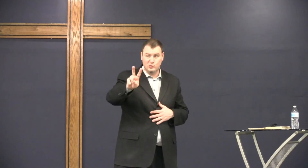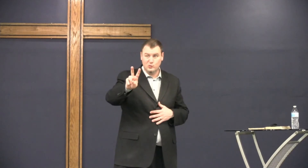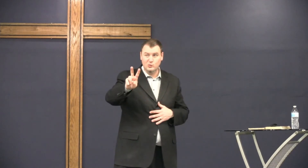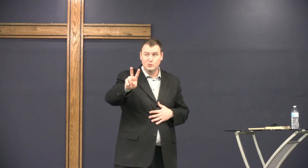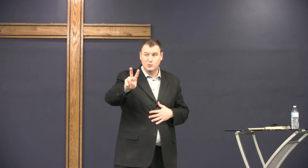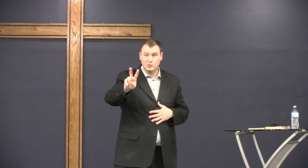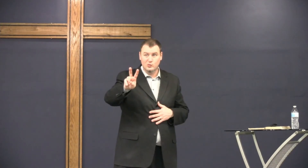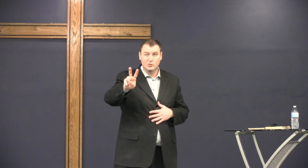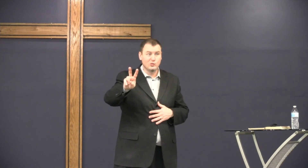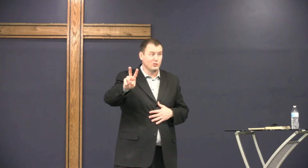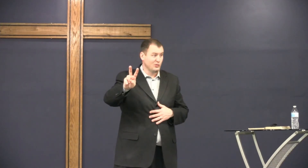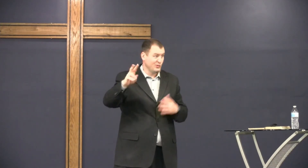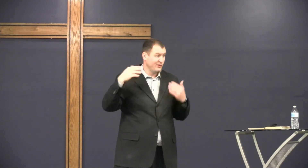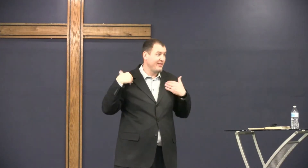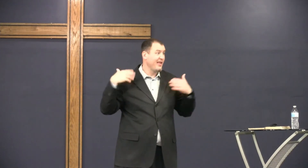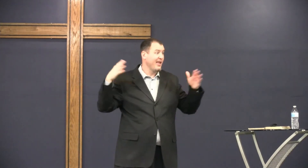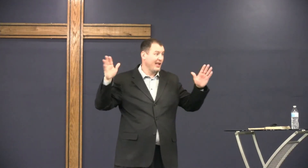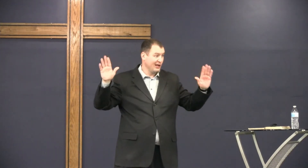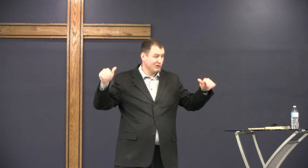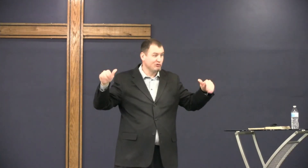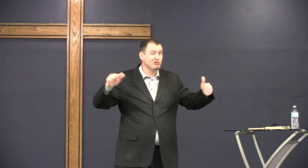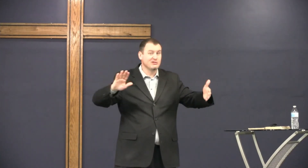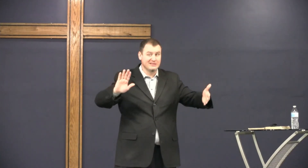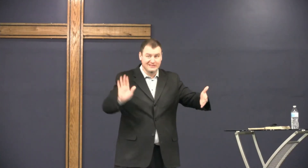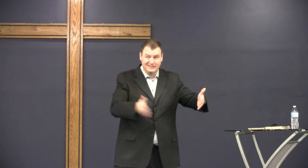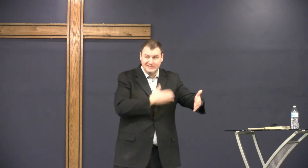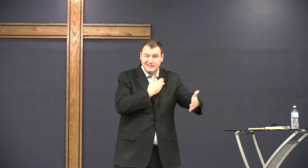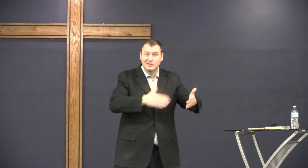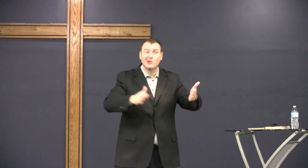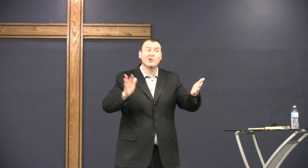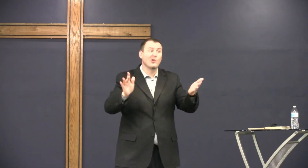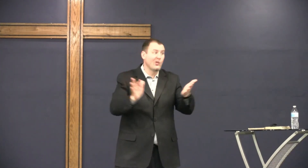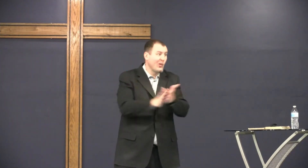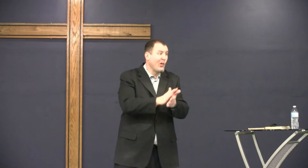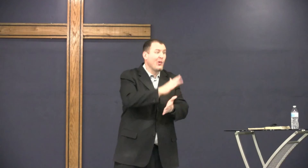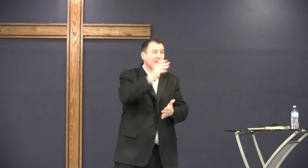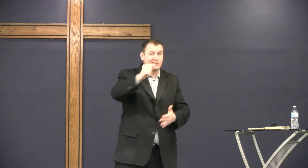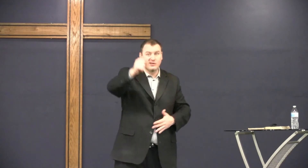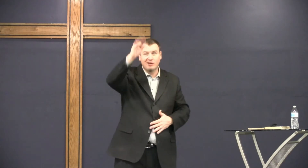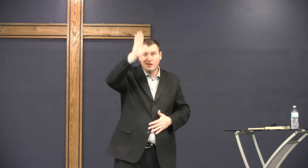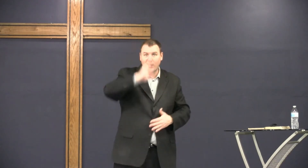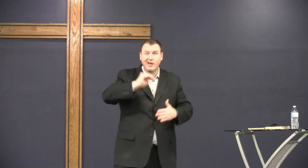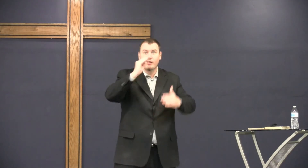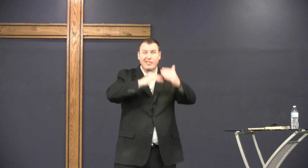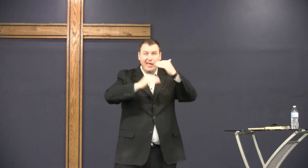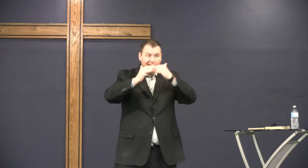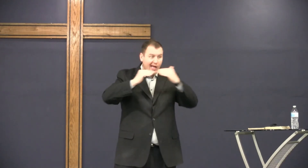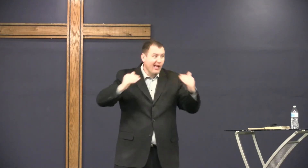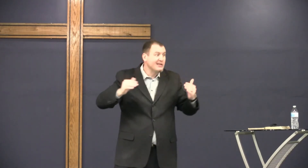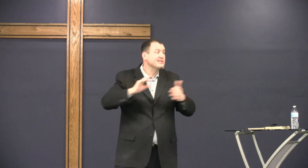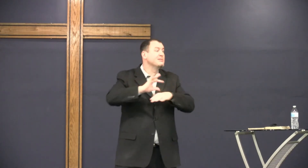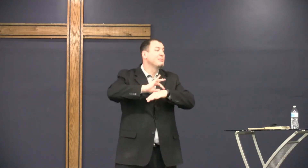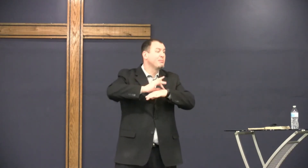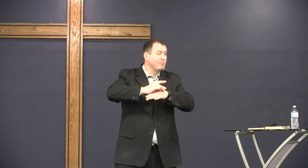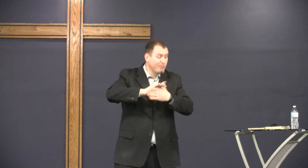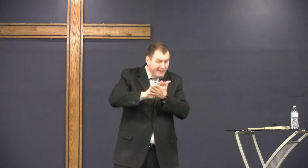Luke chapter 2. The angel said, Glory to God in the